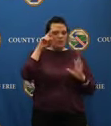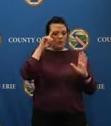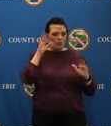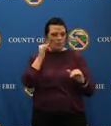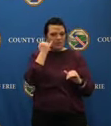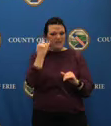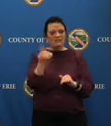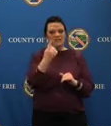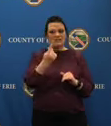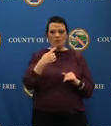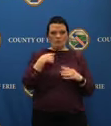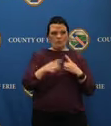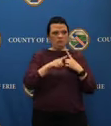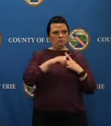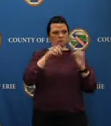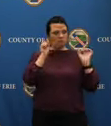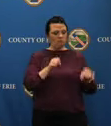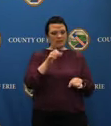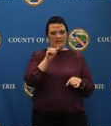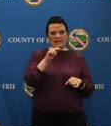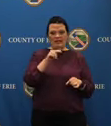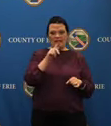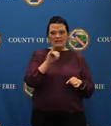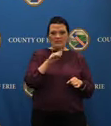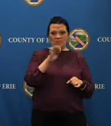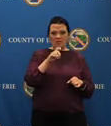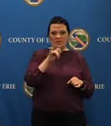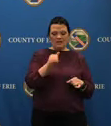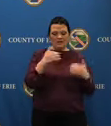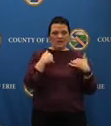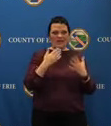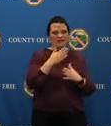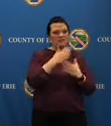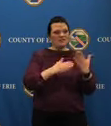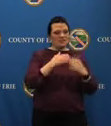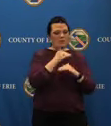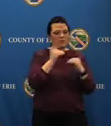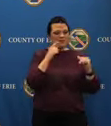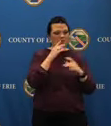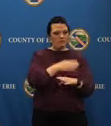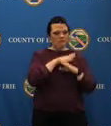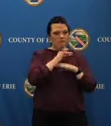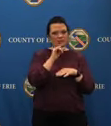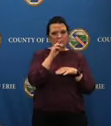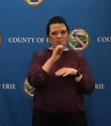somebody is antibody positive, that they have some level of immunity. However, we don't